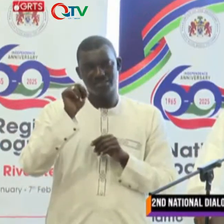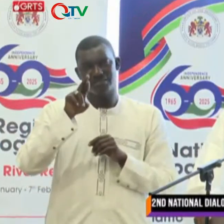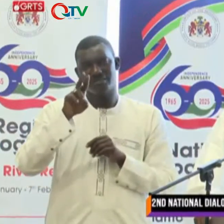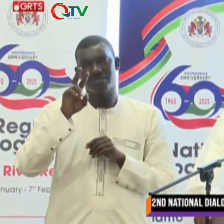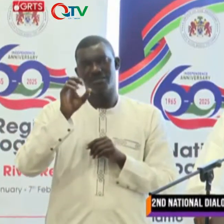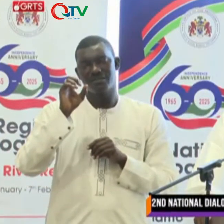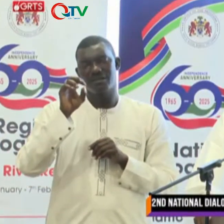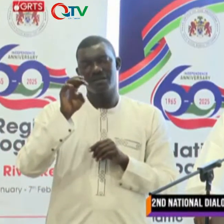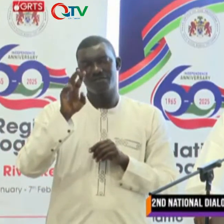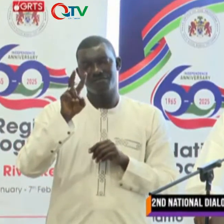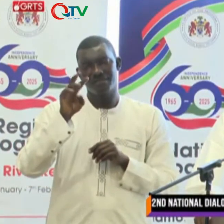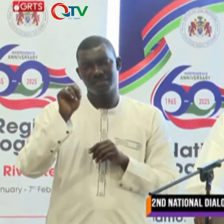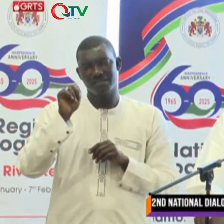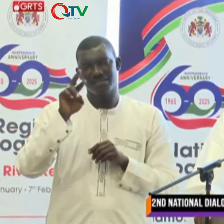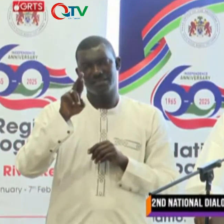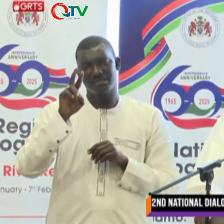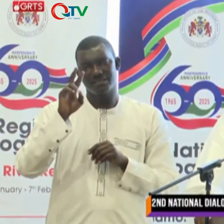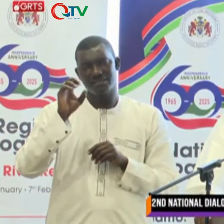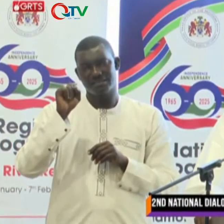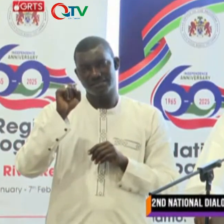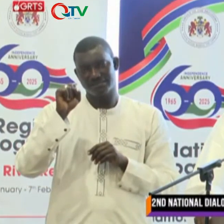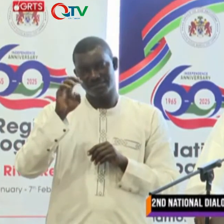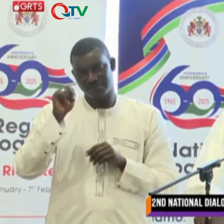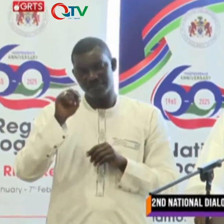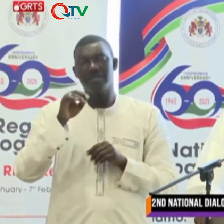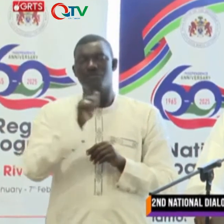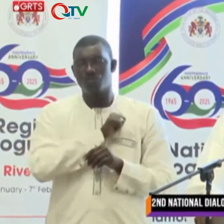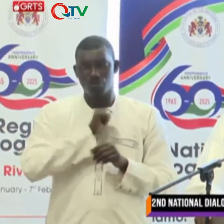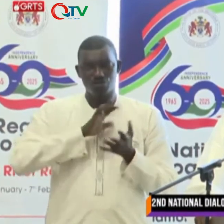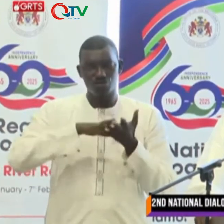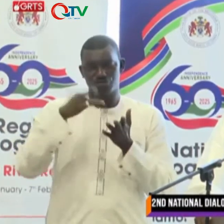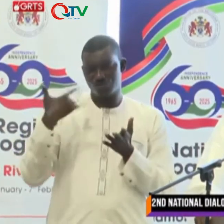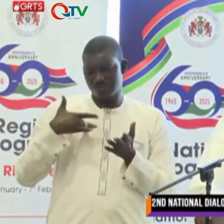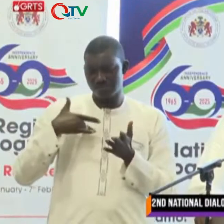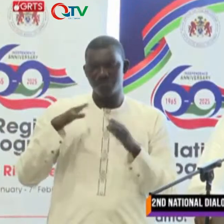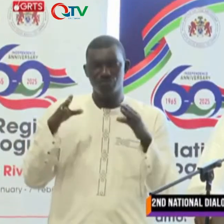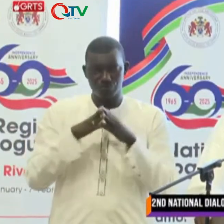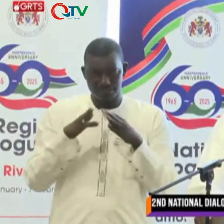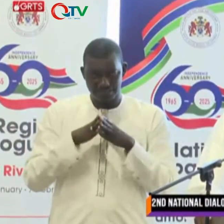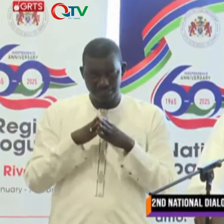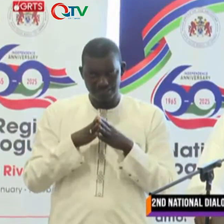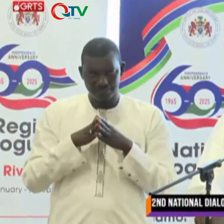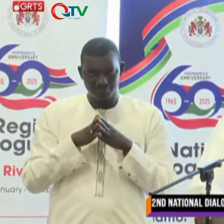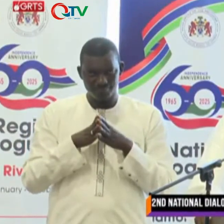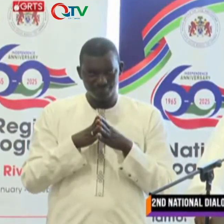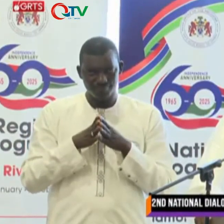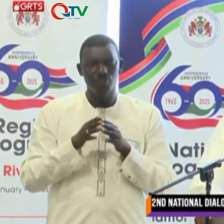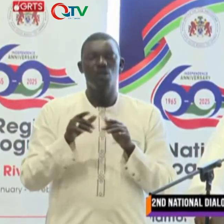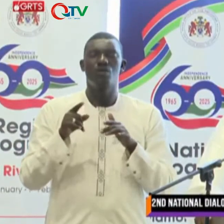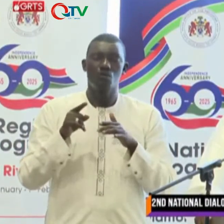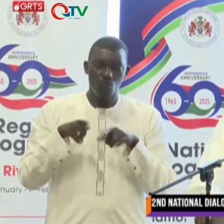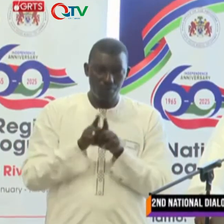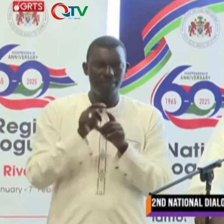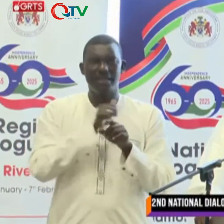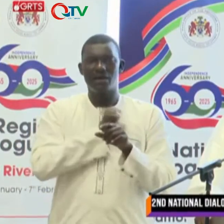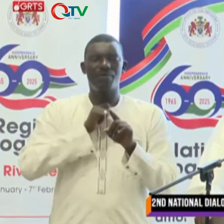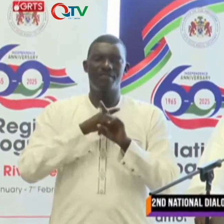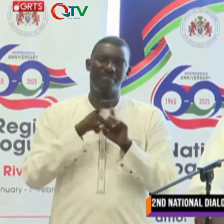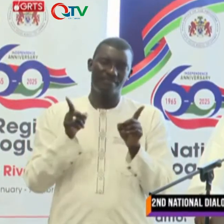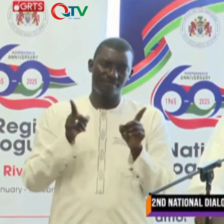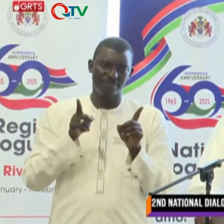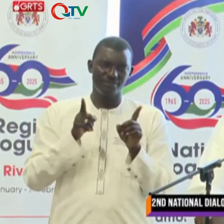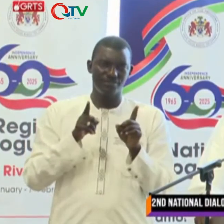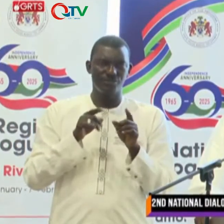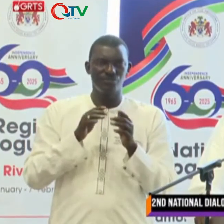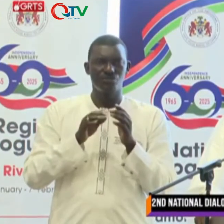for us to learn to live together, despite our diversity, or with our diversity, to rise above